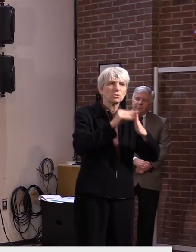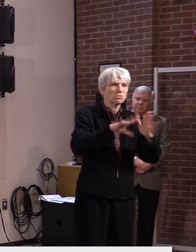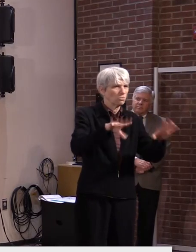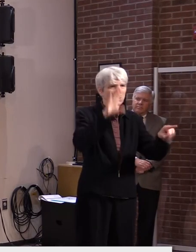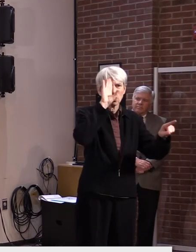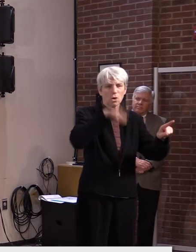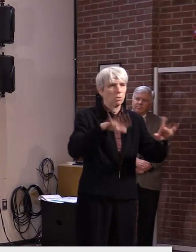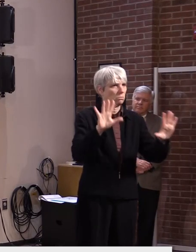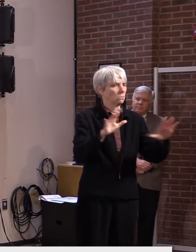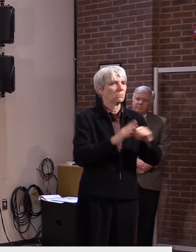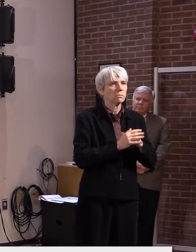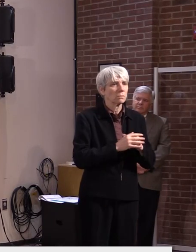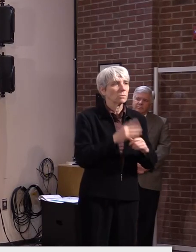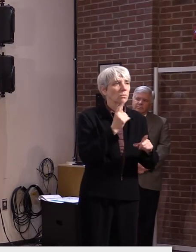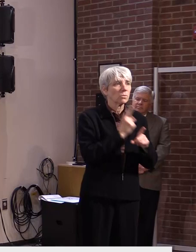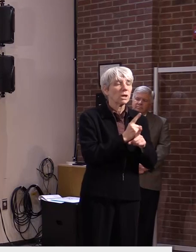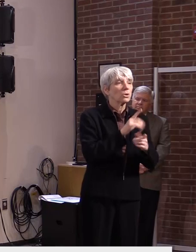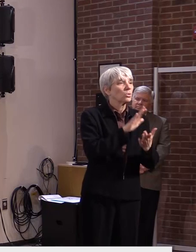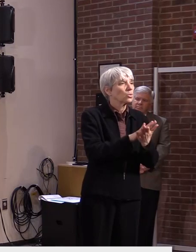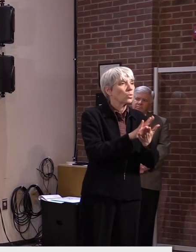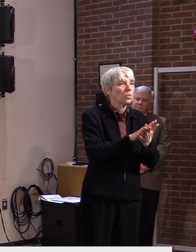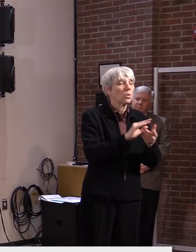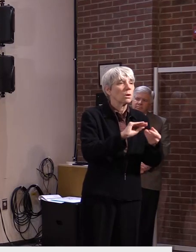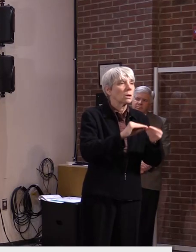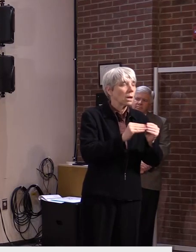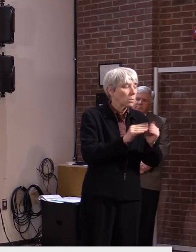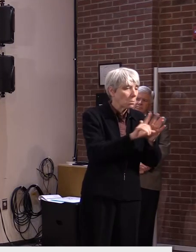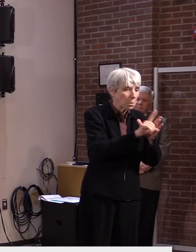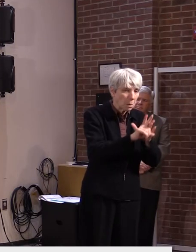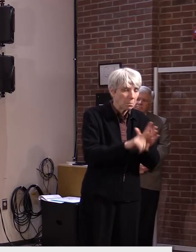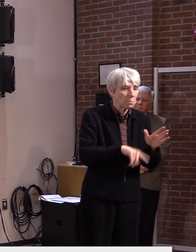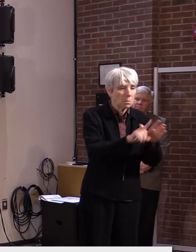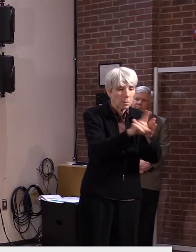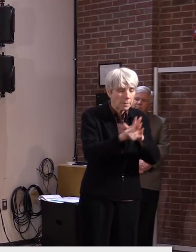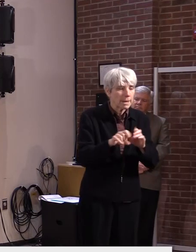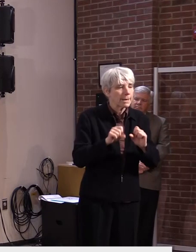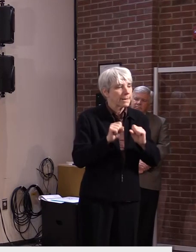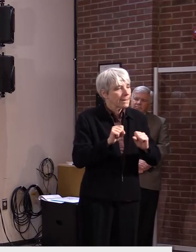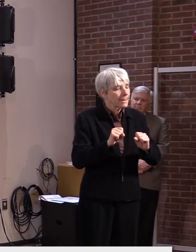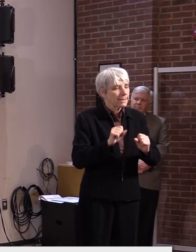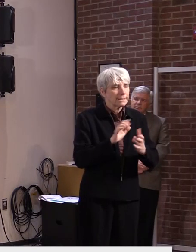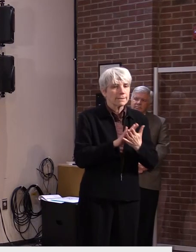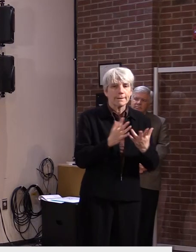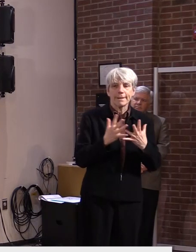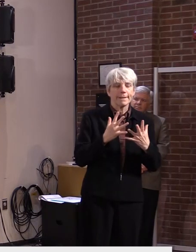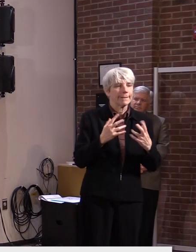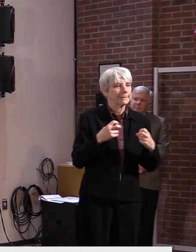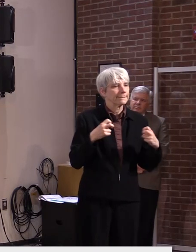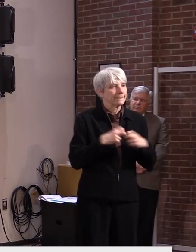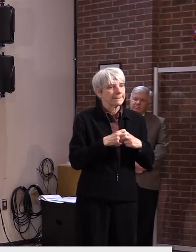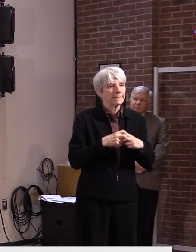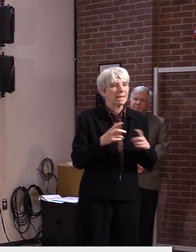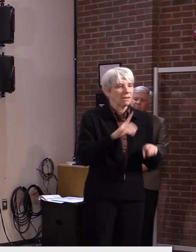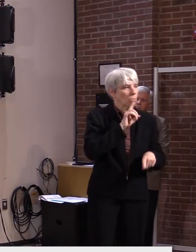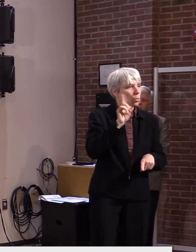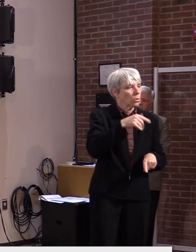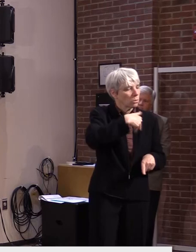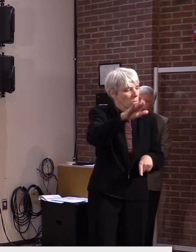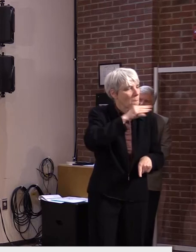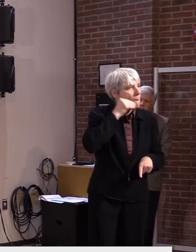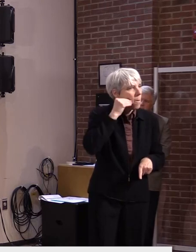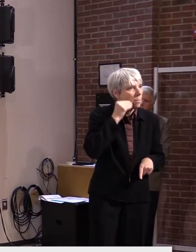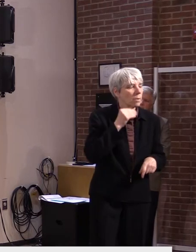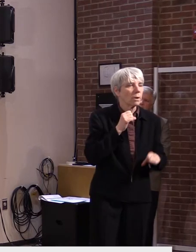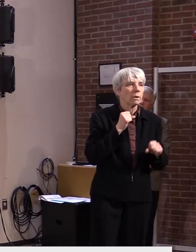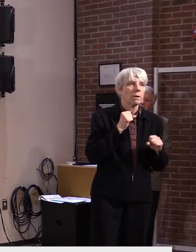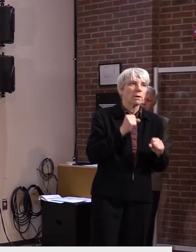cases that we're seeing in schools and the quarantining that is necessary for some, not